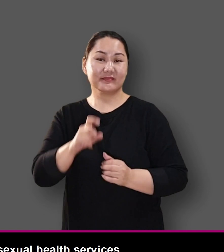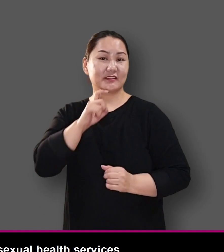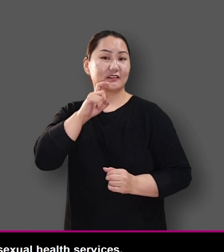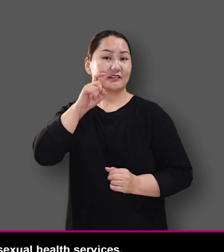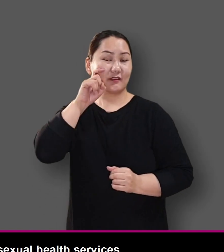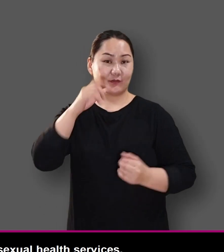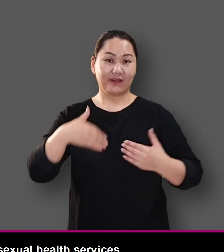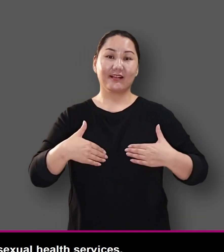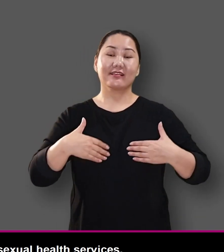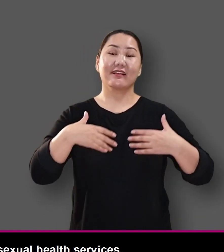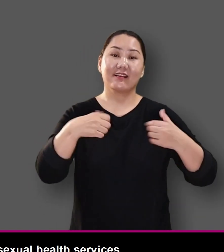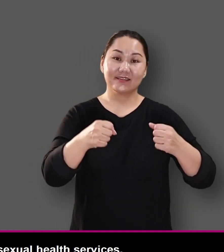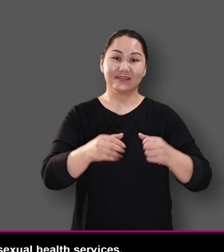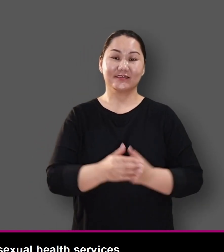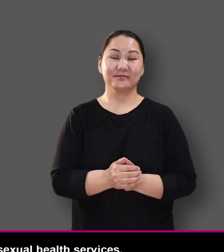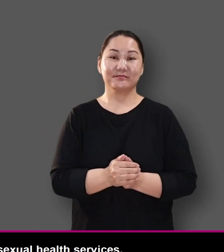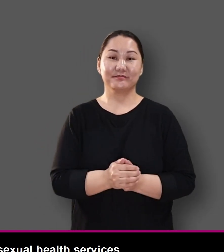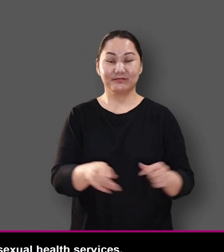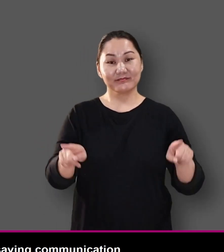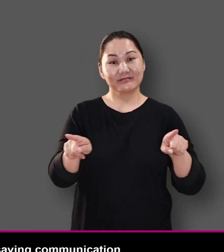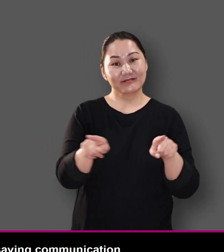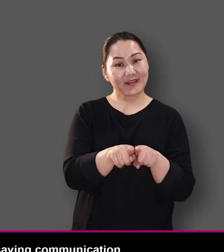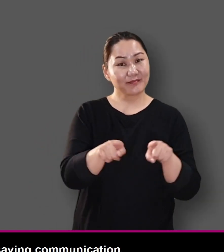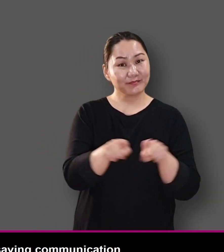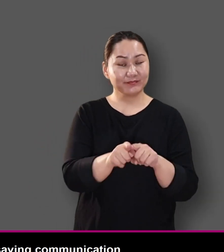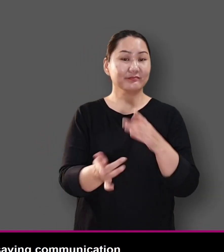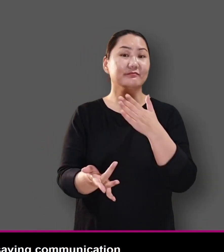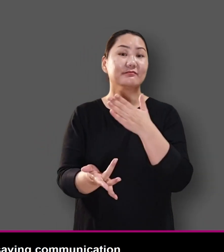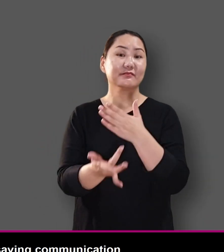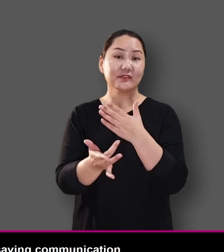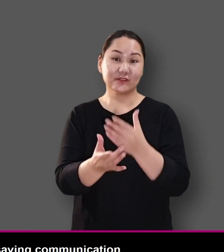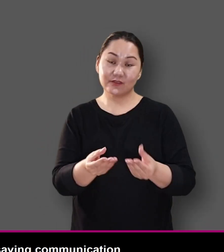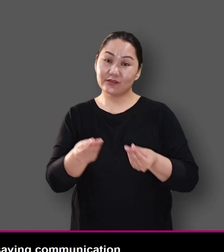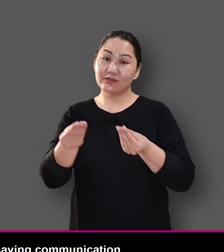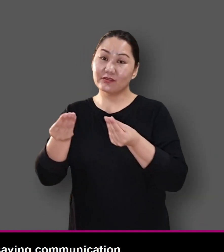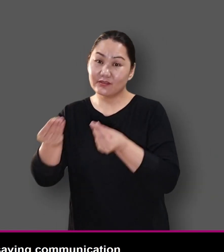trying to access sexual health services, and provide life-saving communication.